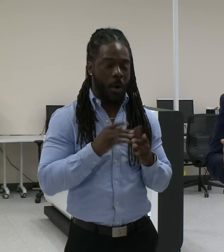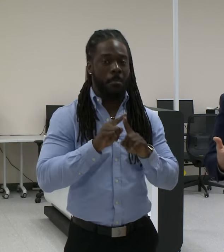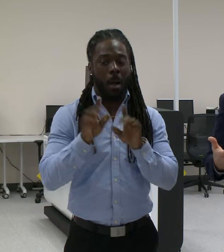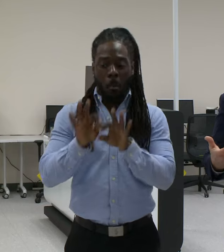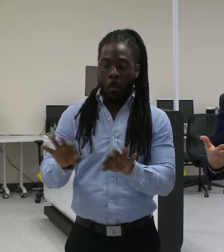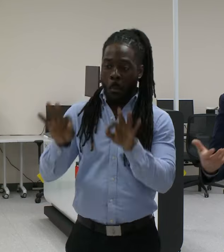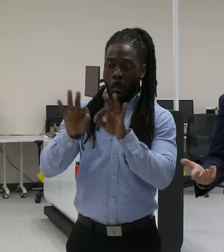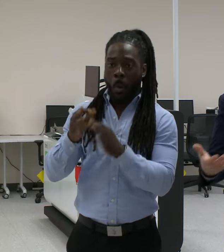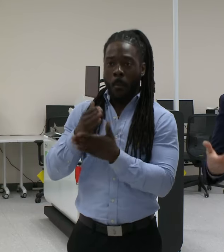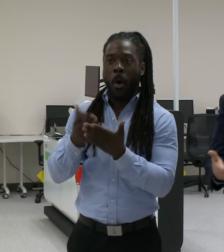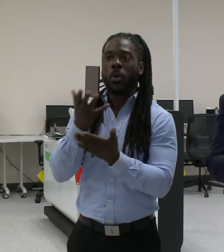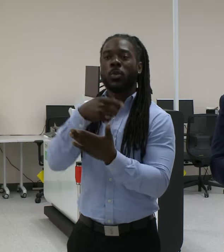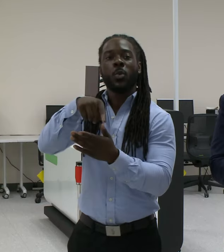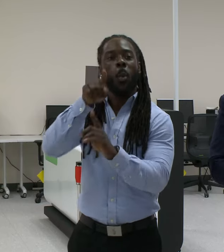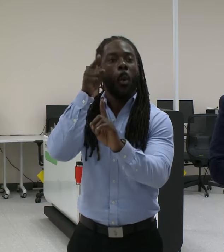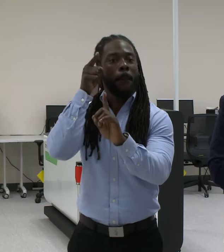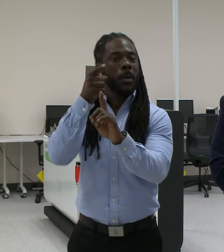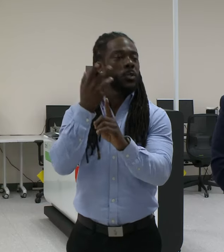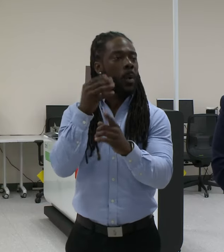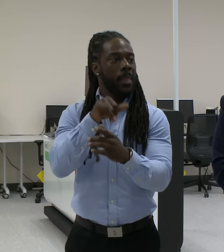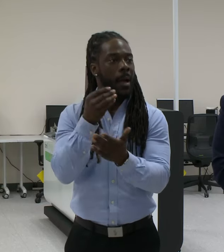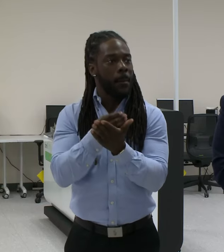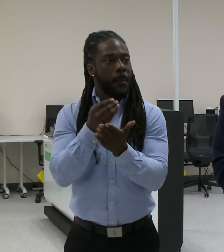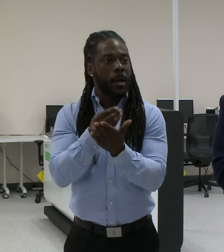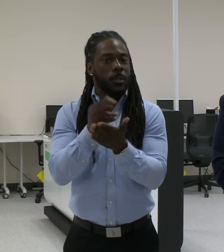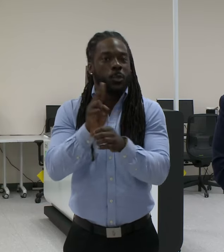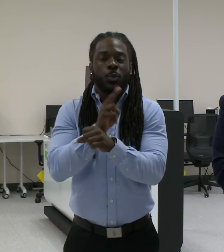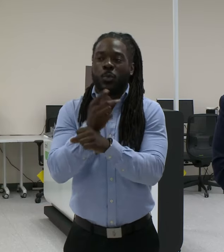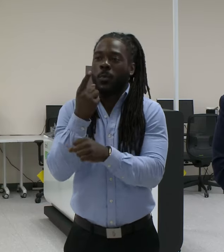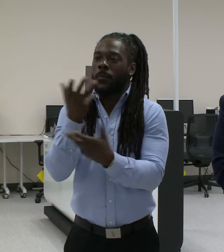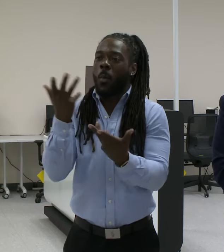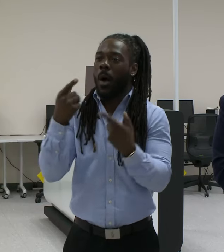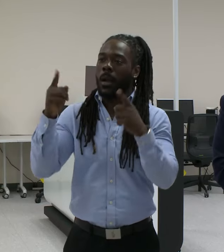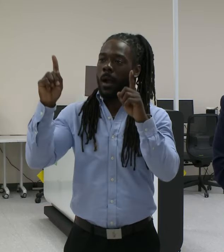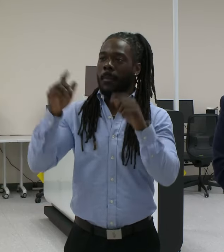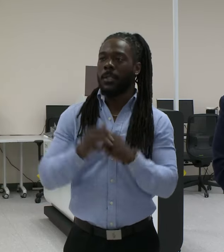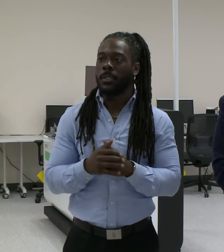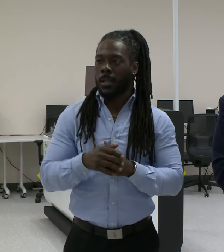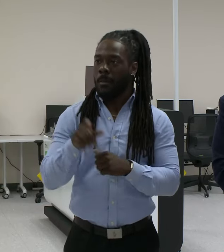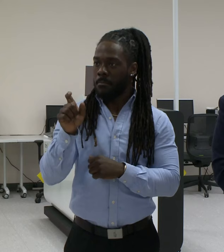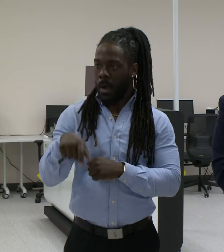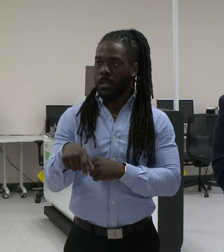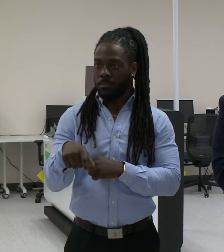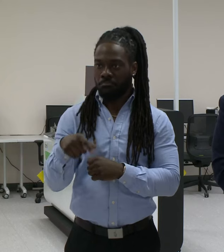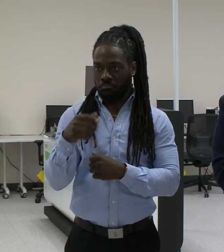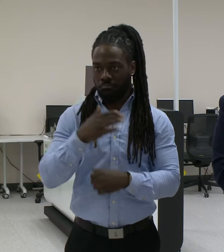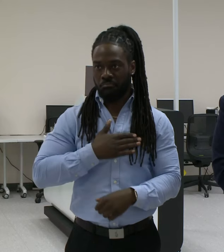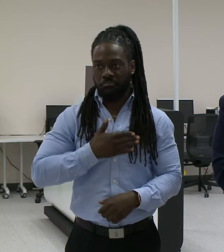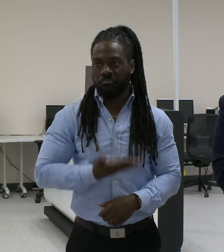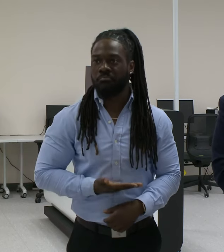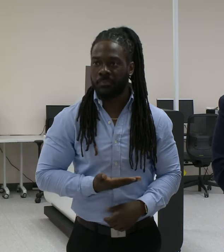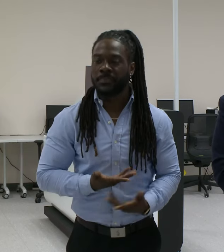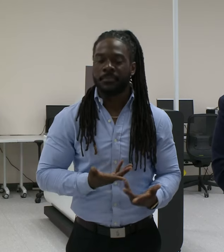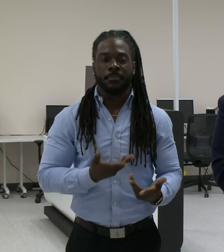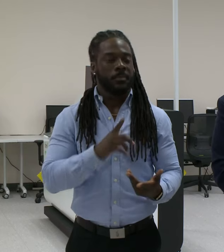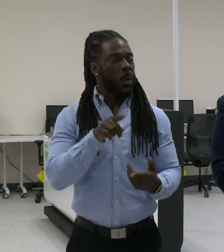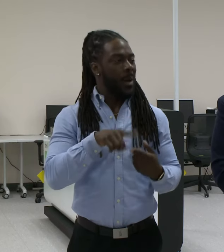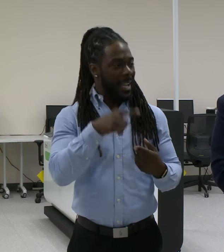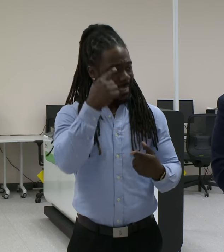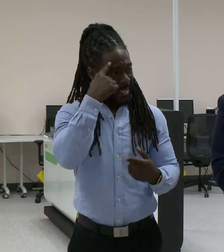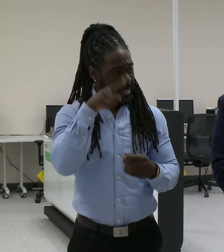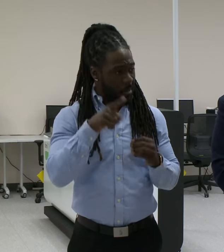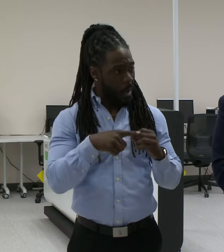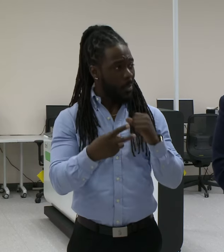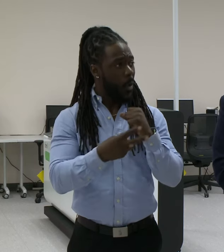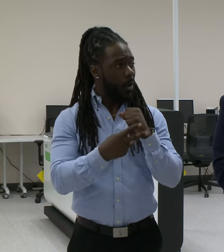course, is your mission, what those dollars are used to accomplish. And I have to say that when I think of the